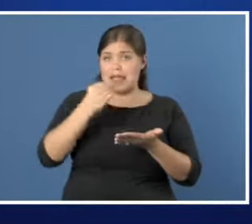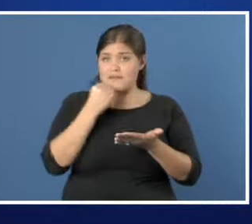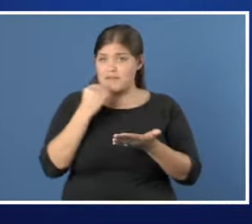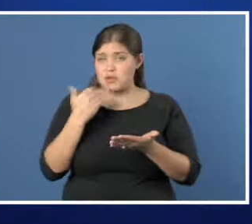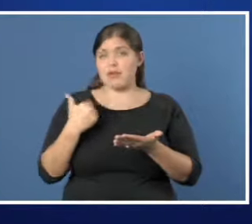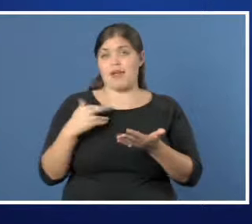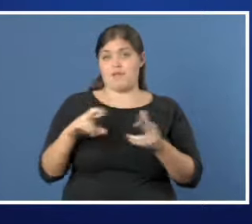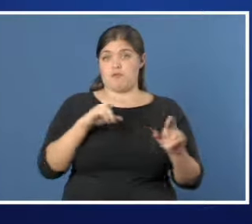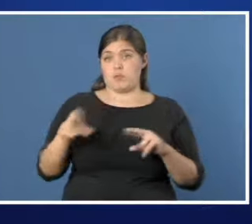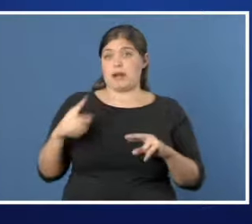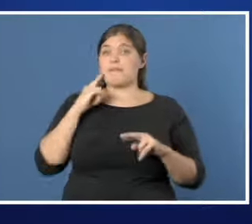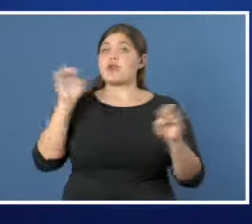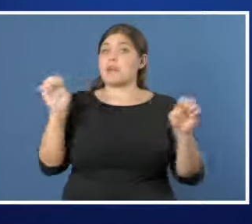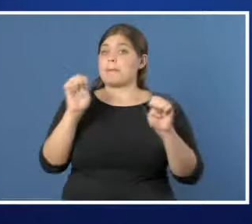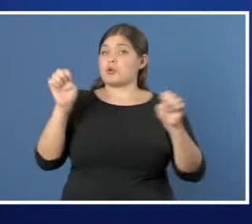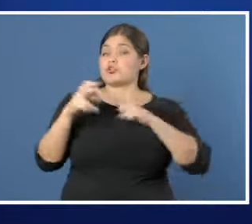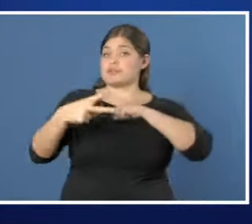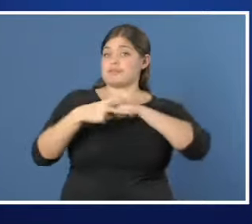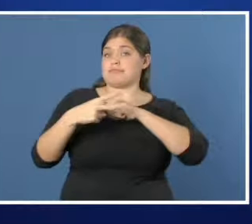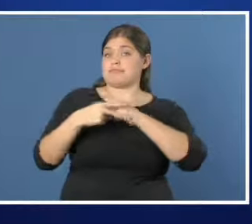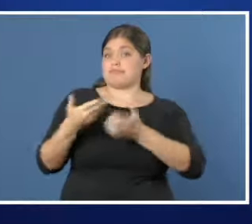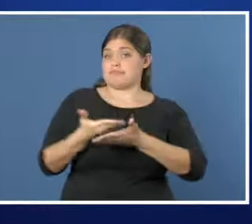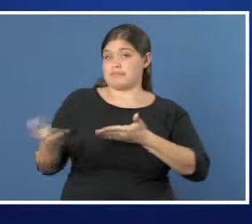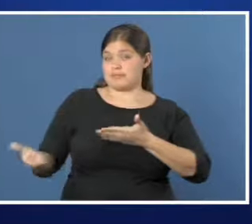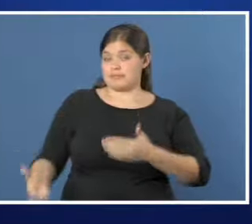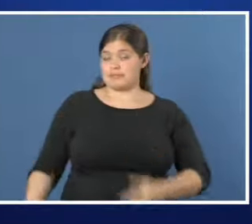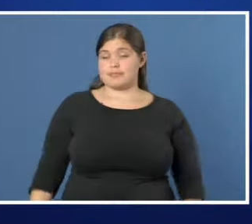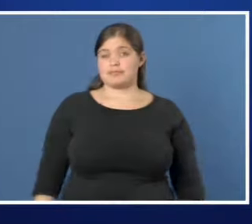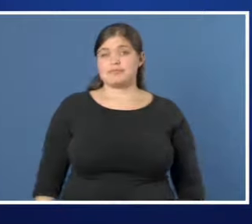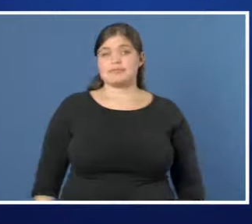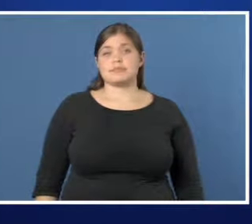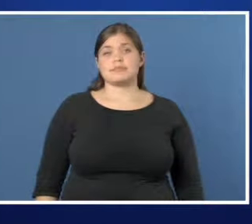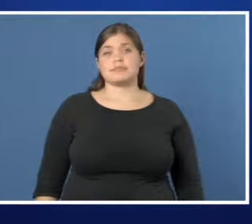goods should be part of a planned emergency food supply.